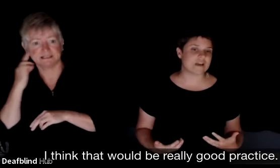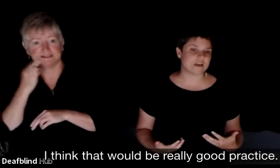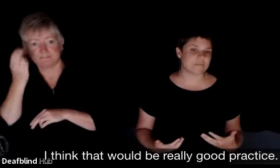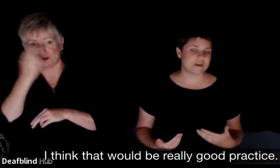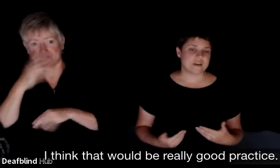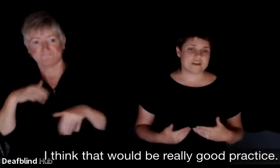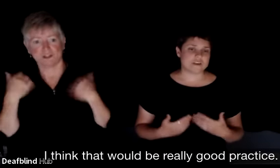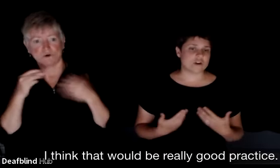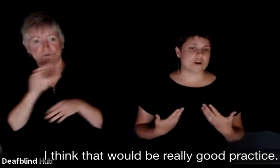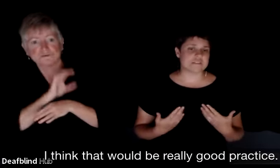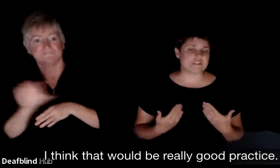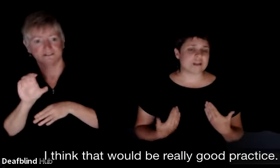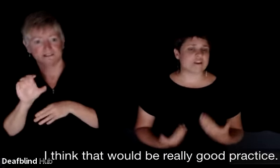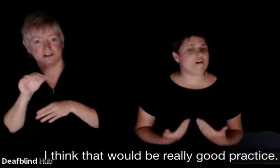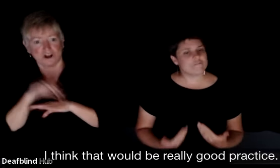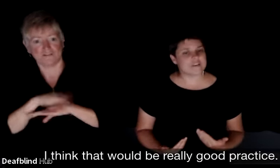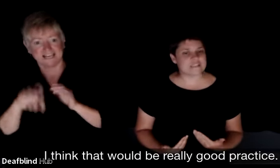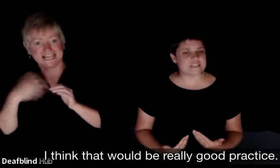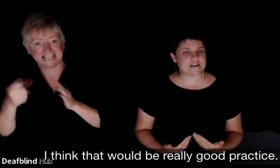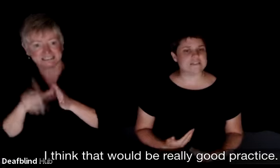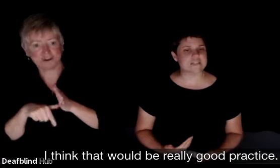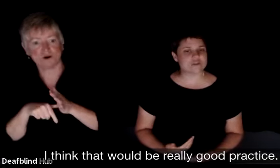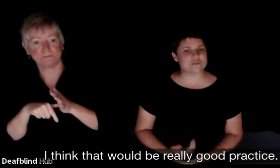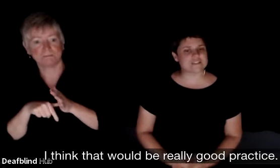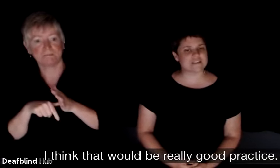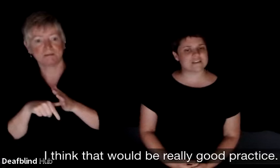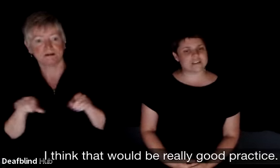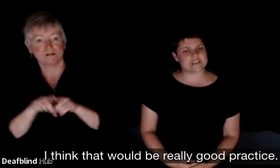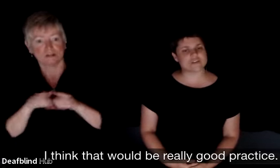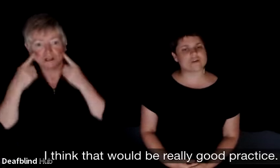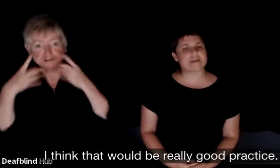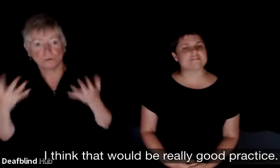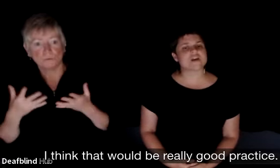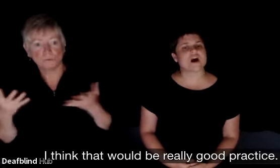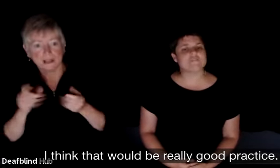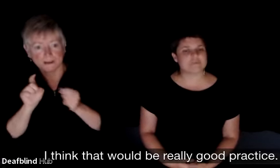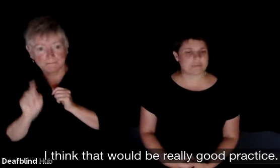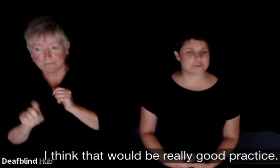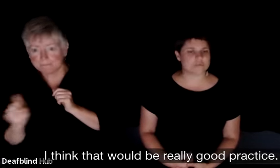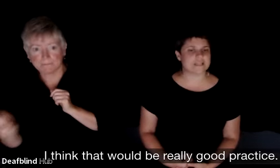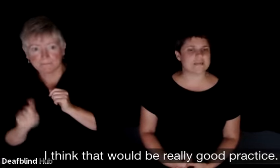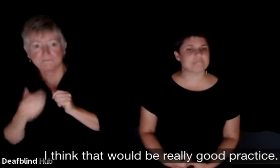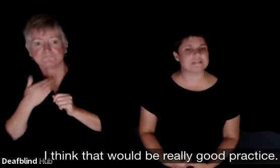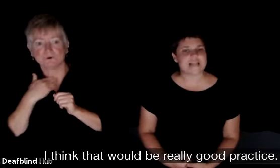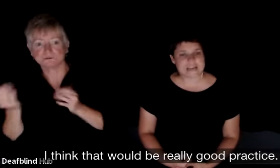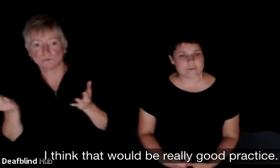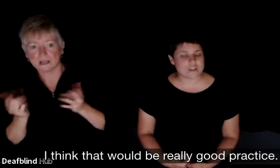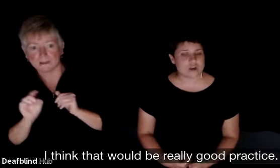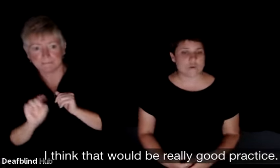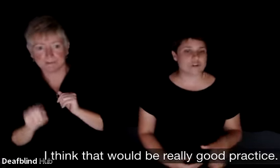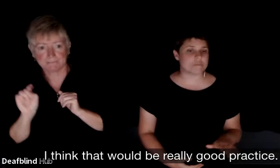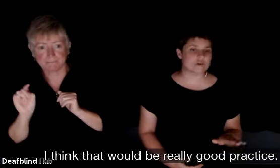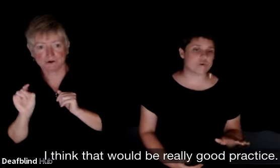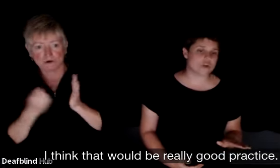really develop deafblind confidence and our skills, and it's a good amount of time for people to really play